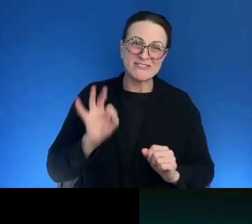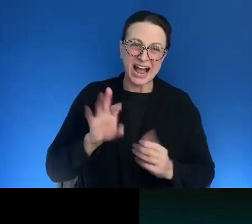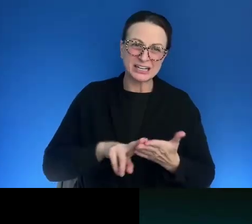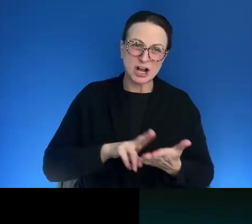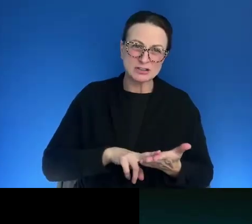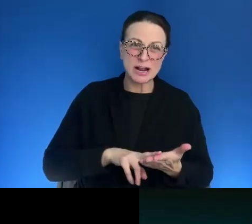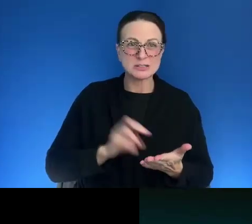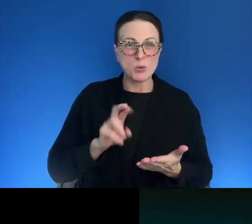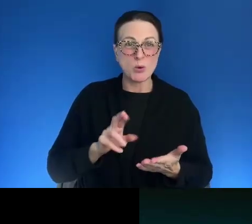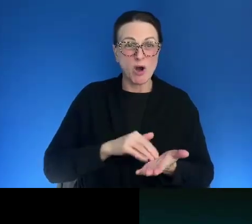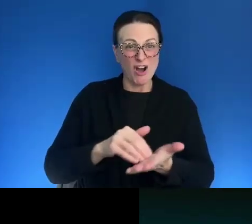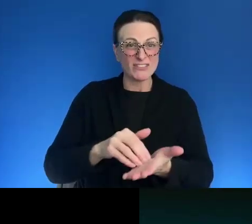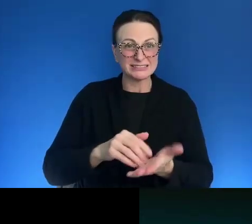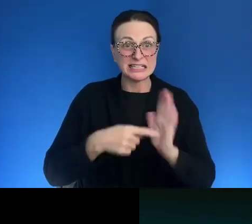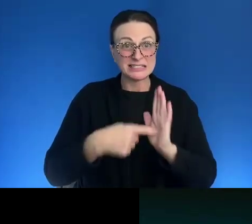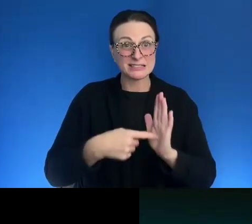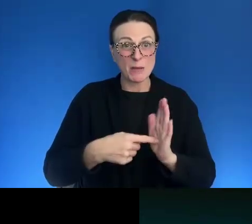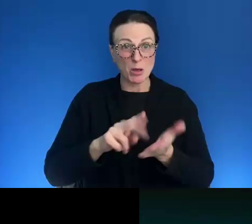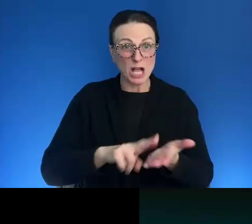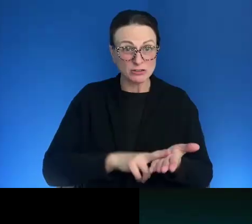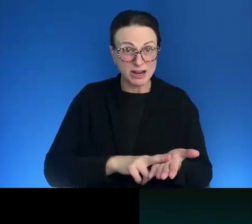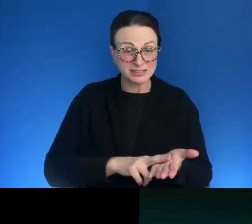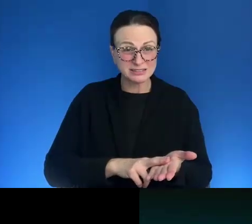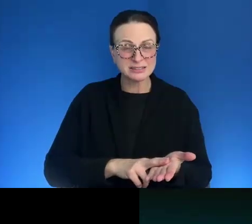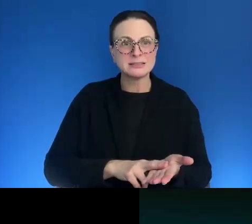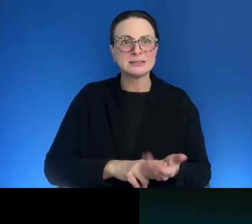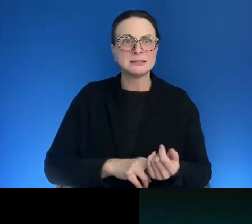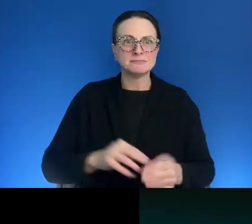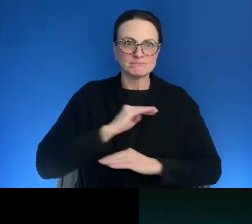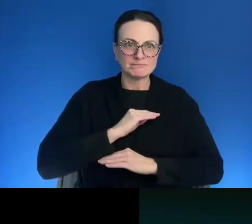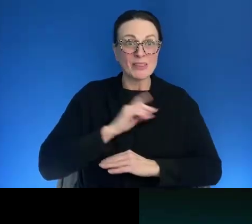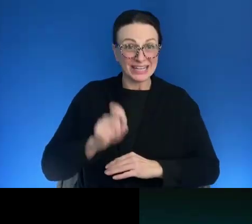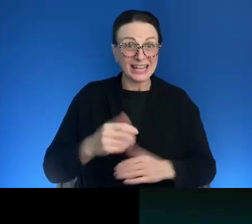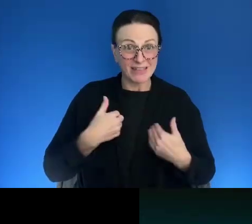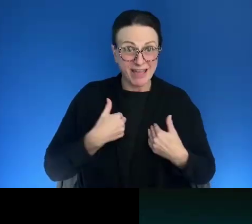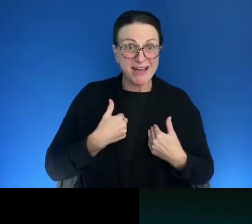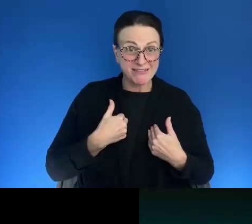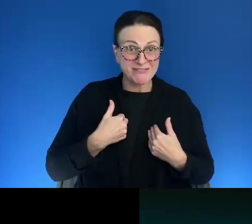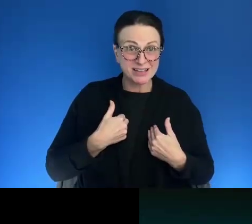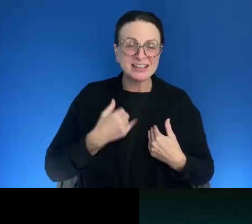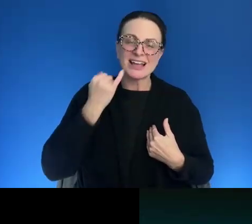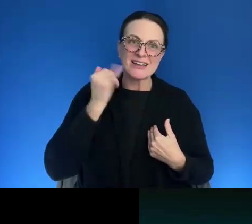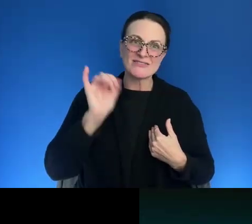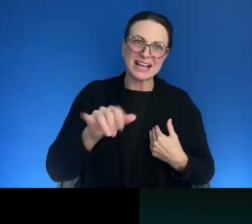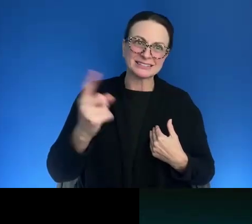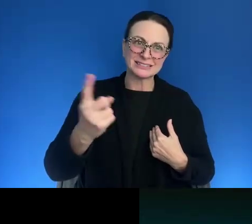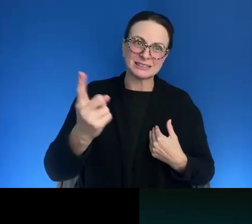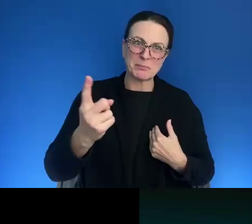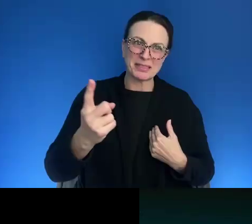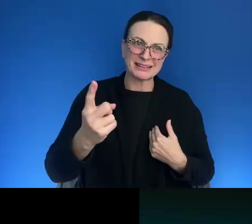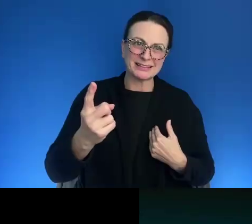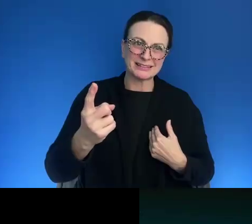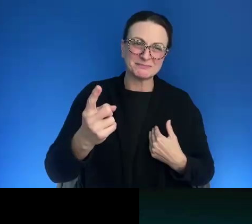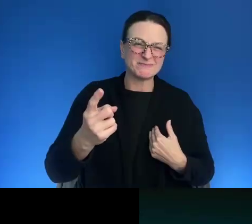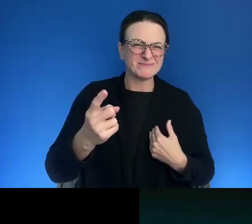contract, or I often have sample contracts that fulfill the needs that they have. If it's something,